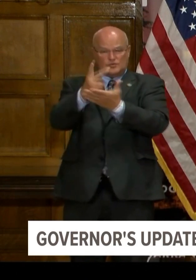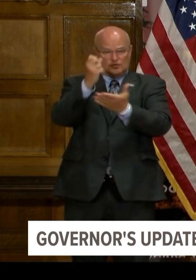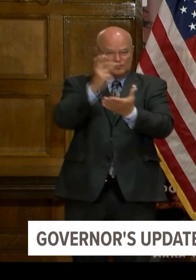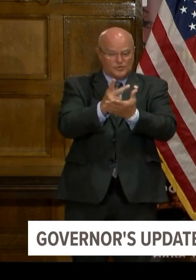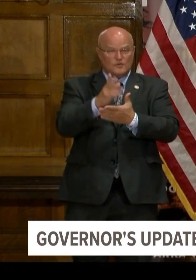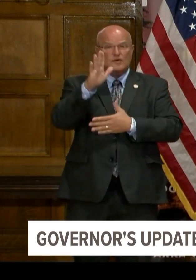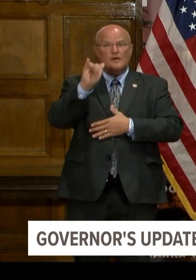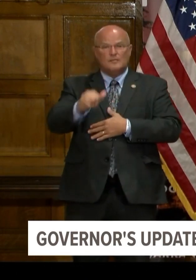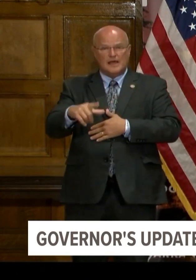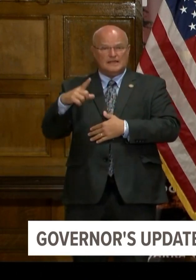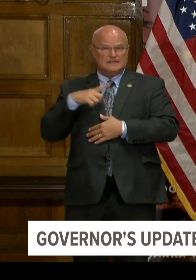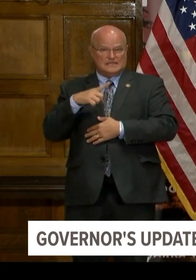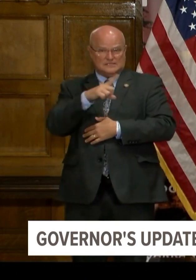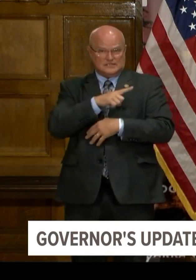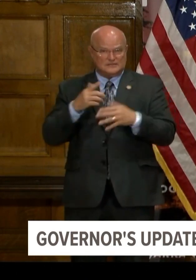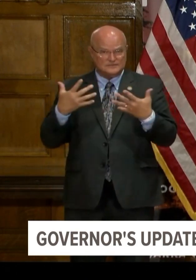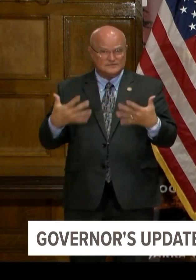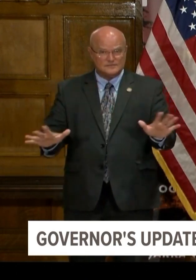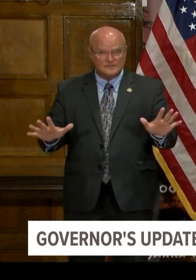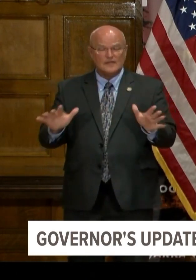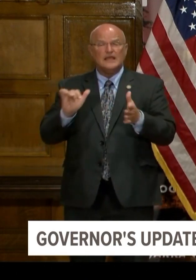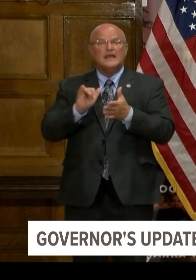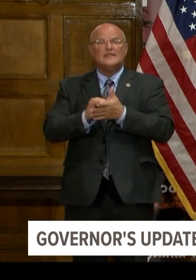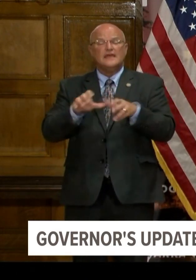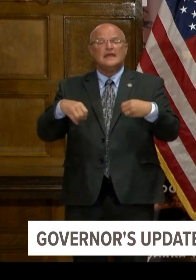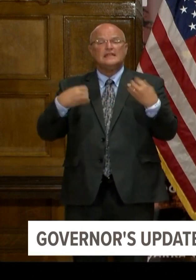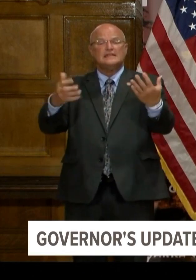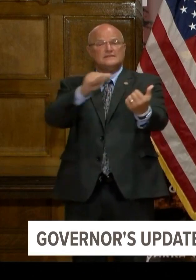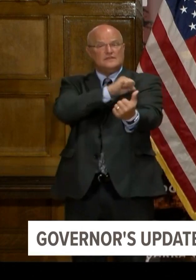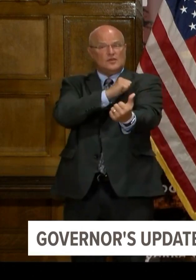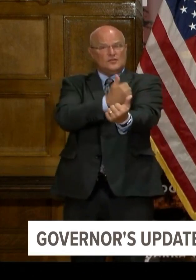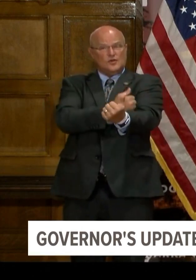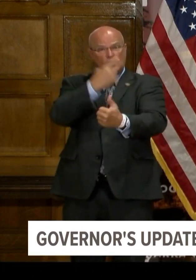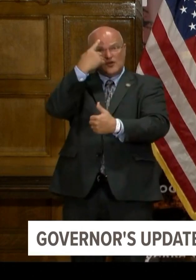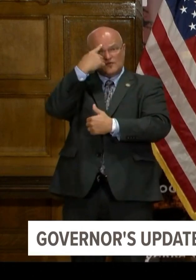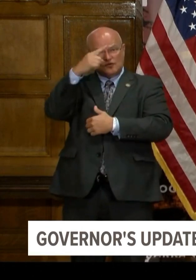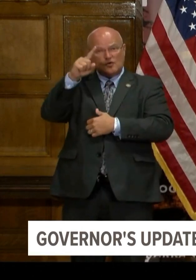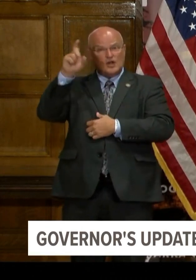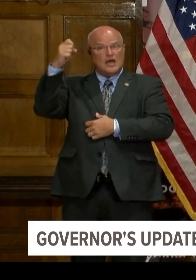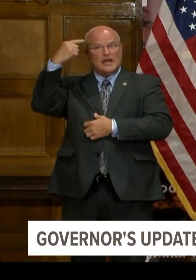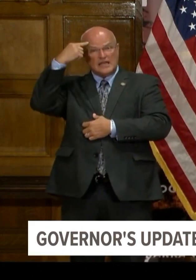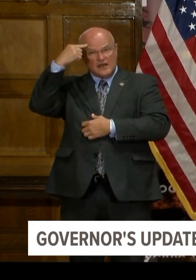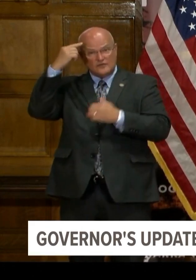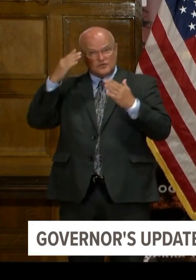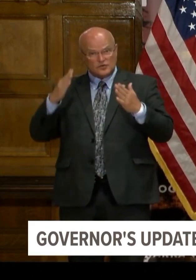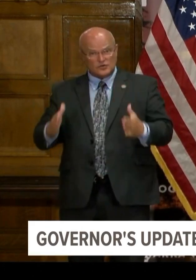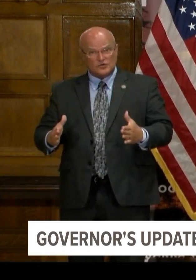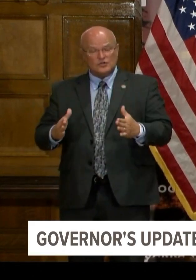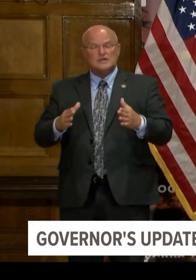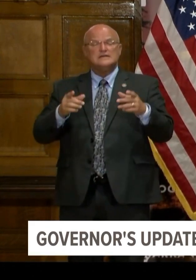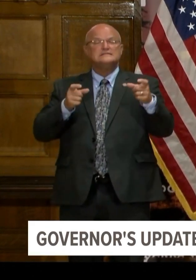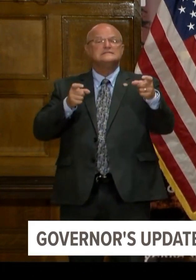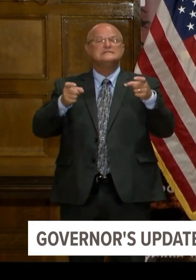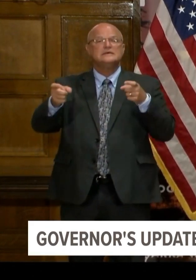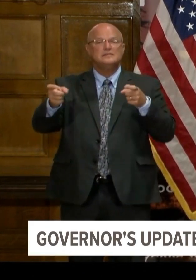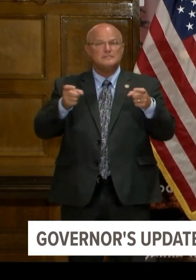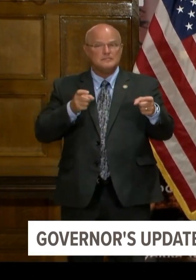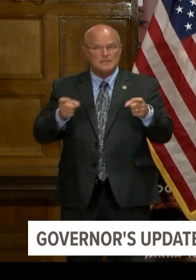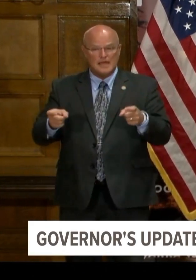Arkansas General Assembly that gives the authority for a governor, a chief executive, to manage